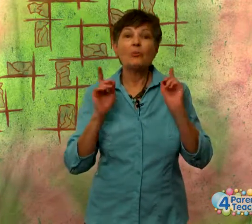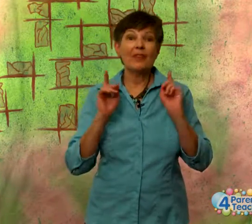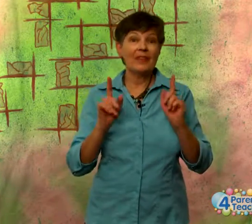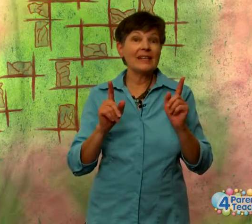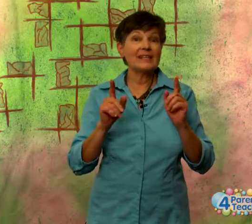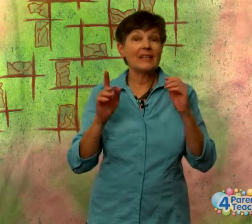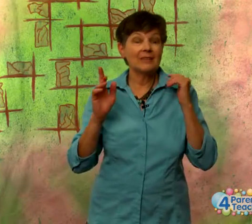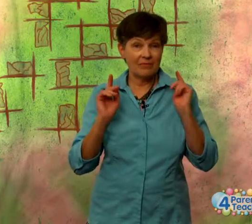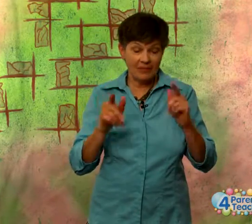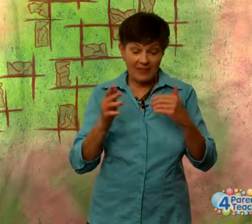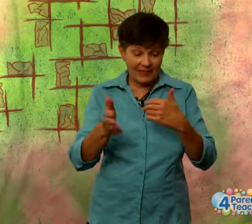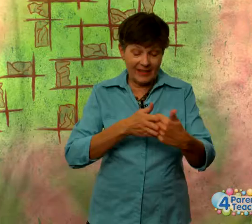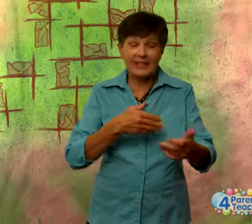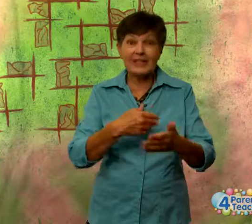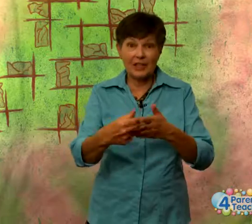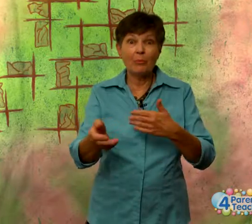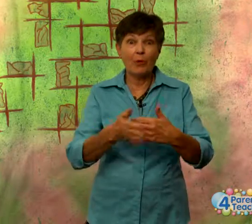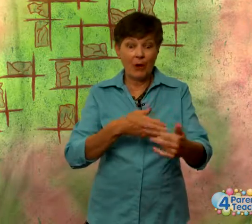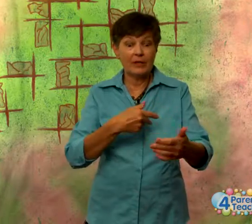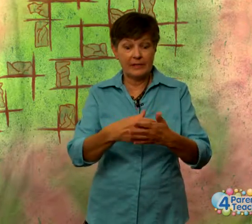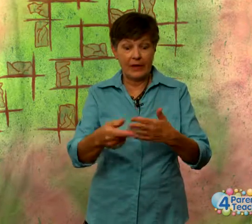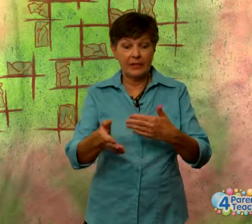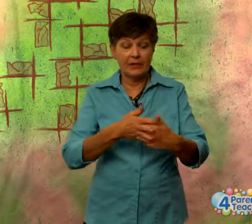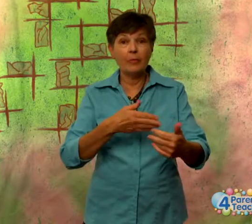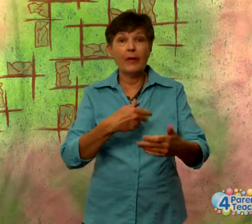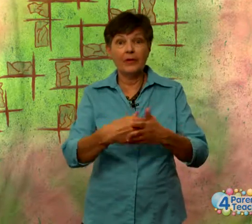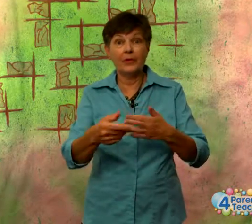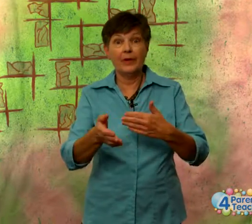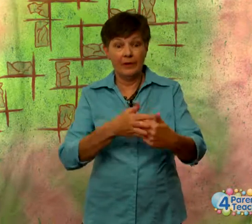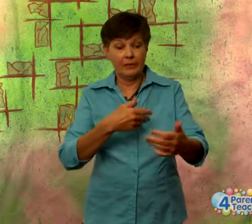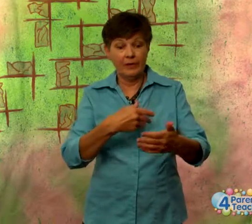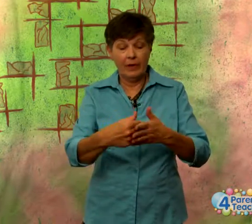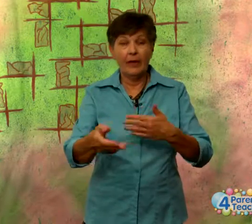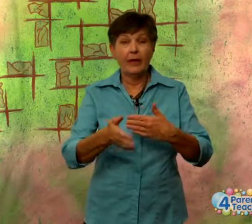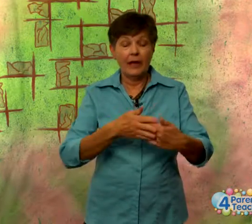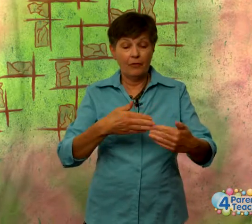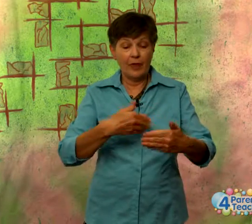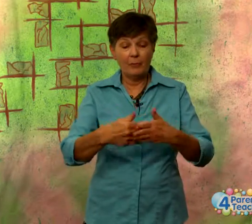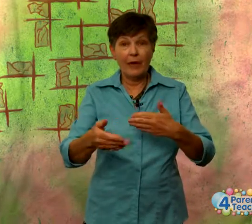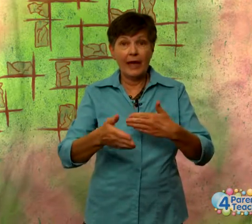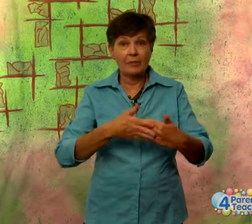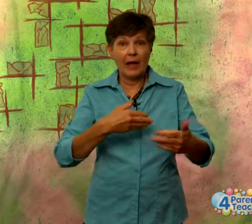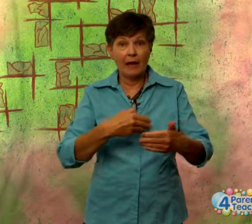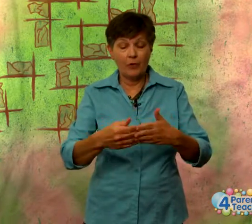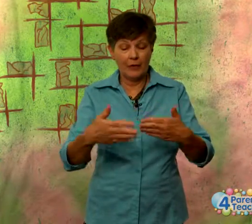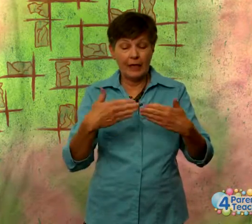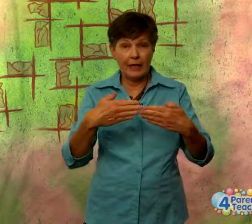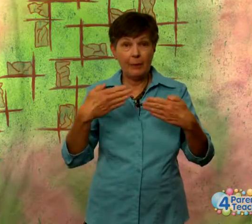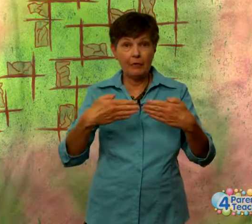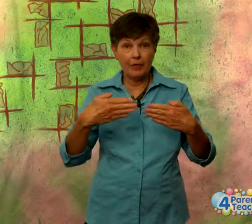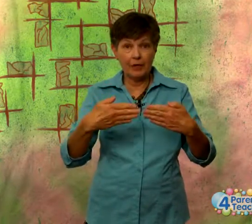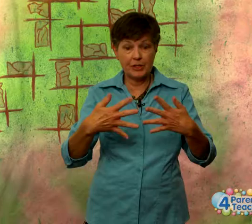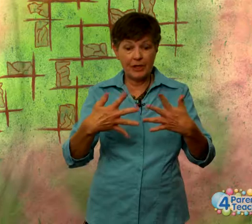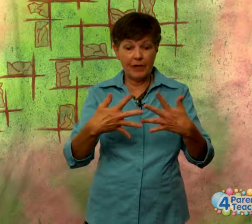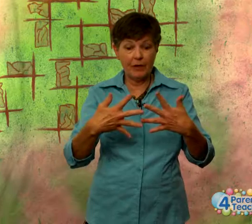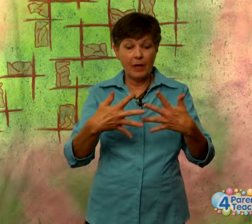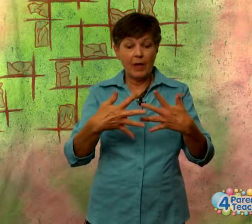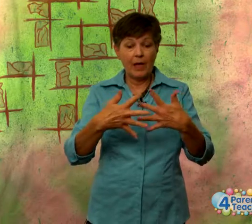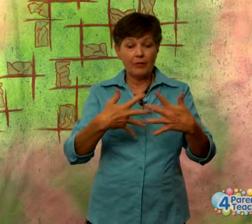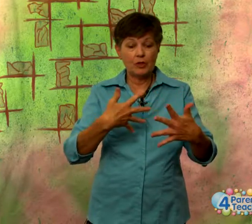but this is an important sign. So everybody do this. Okay, flap your hands back and forth. Now you need to keep your fingers together. If you